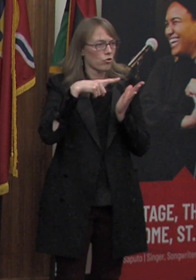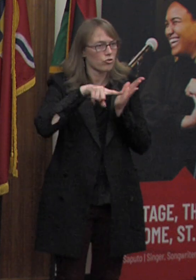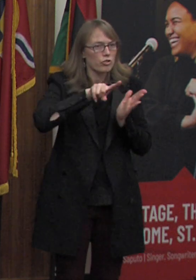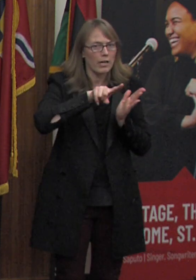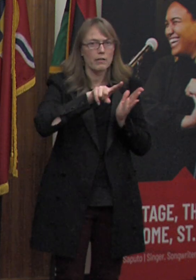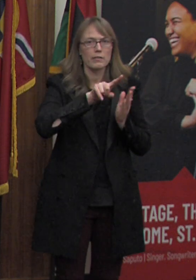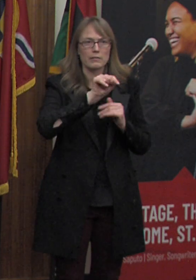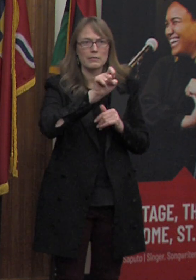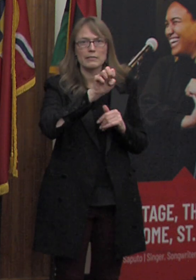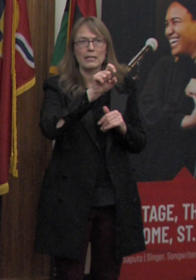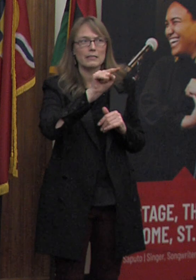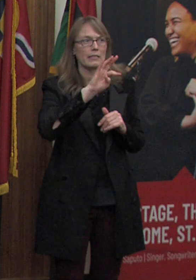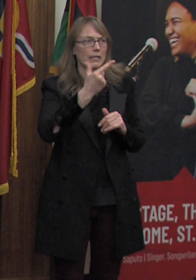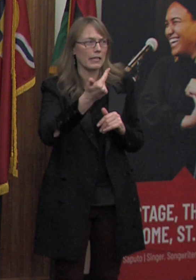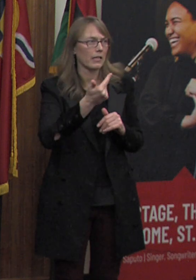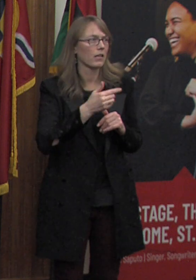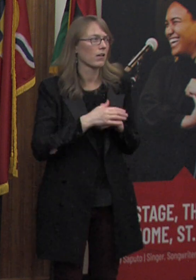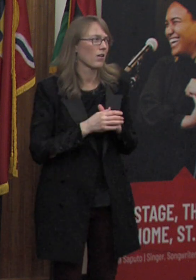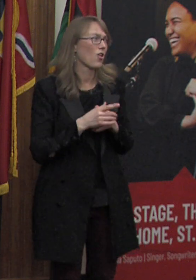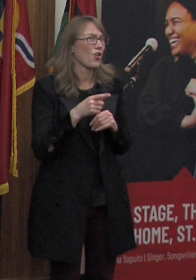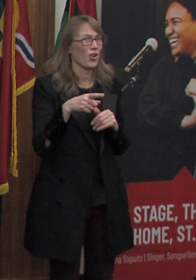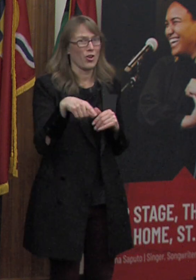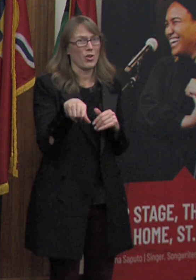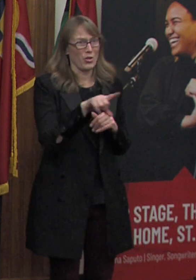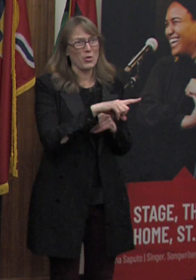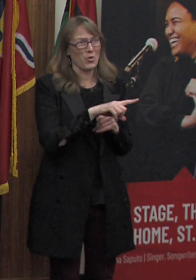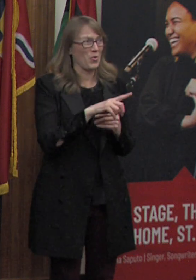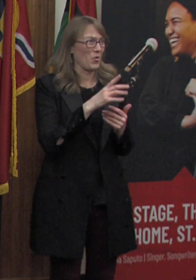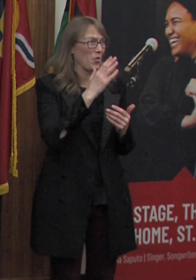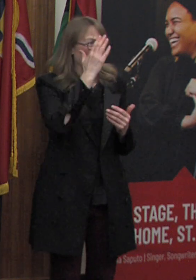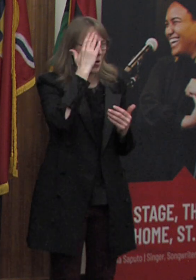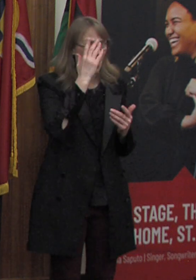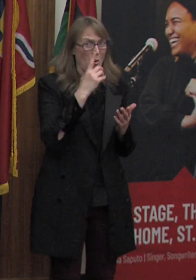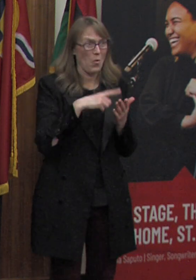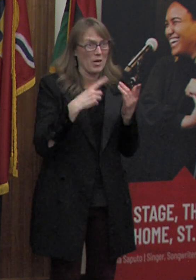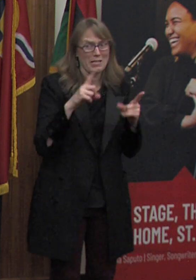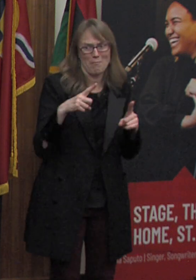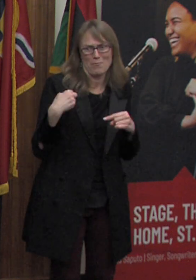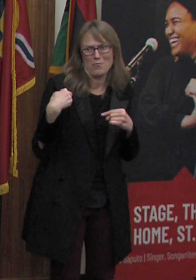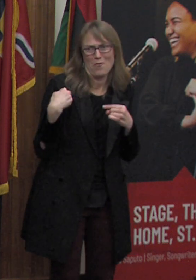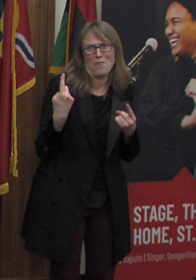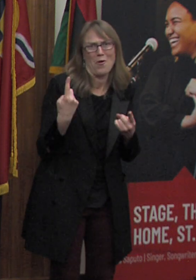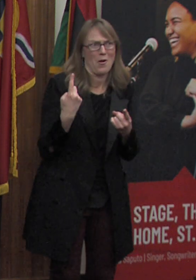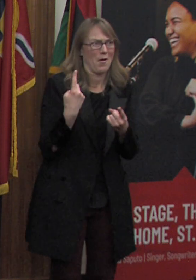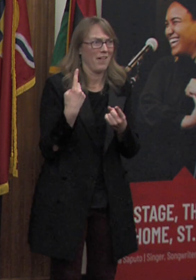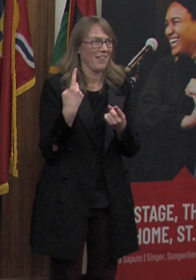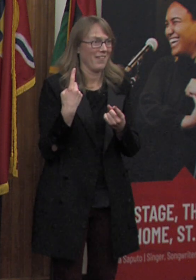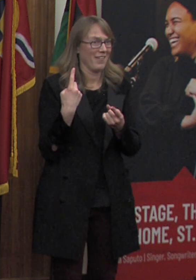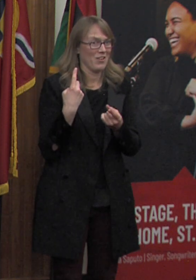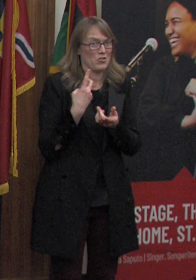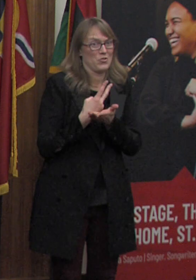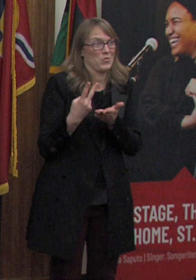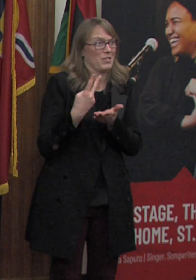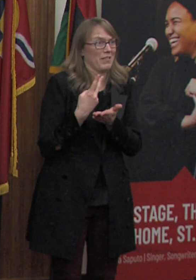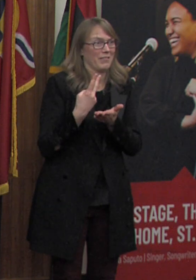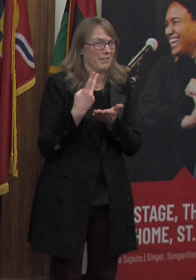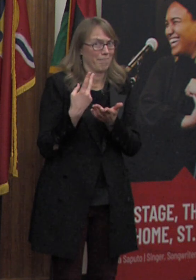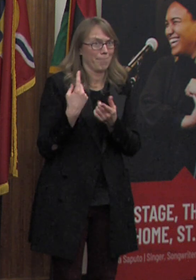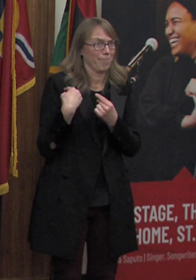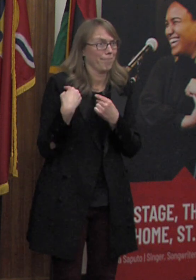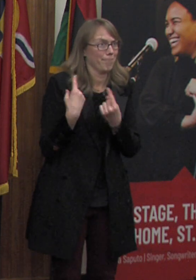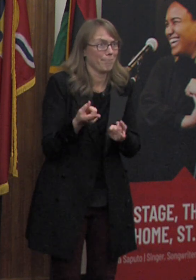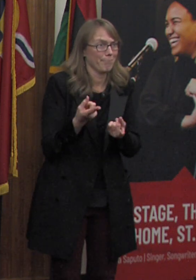has changed over the last week or two. If you had asked me a week ago tonight if we would be having this conversation today and